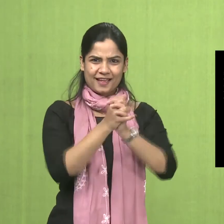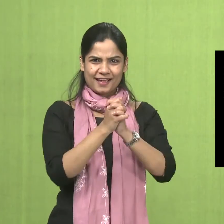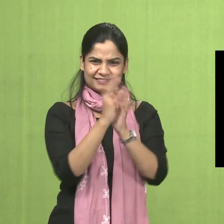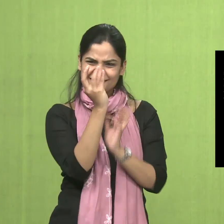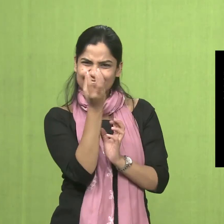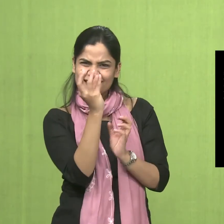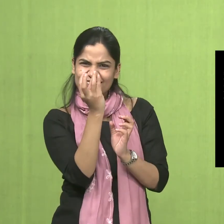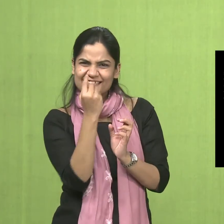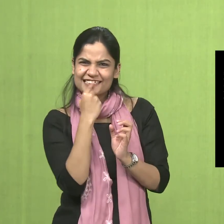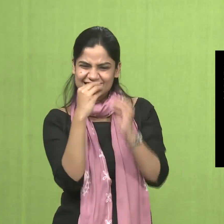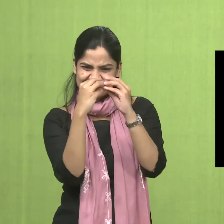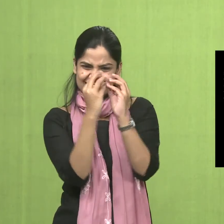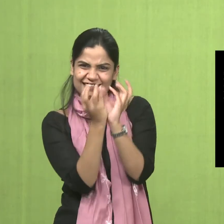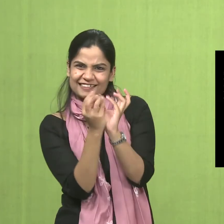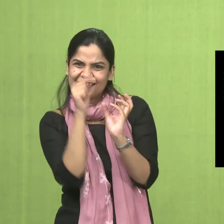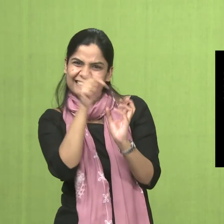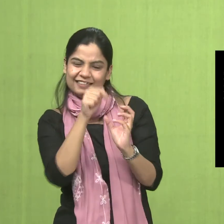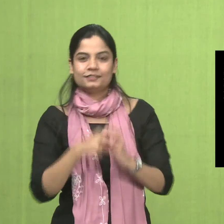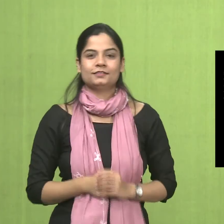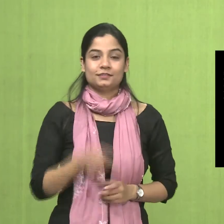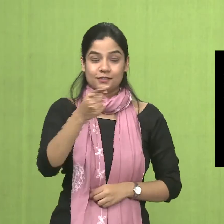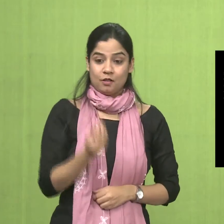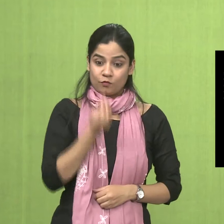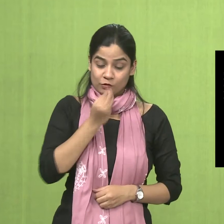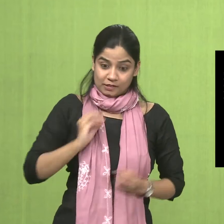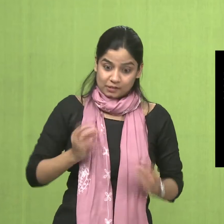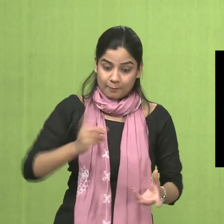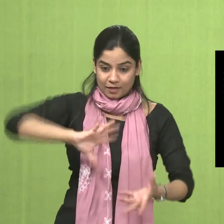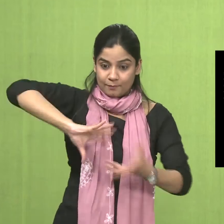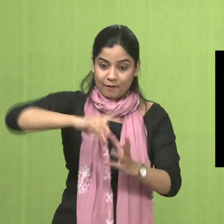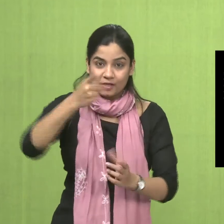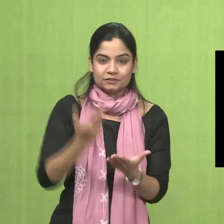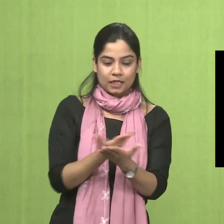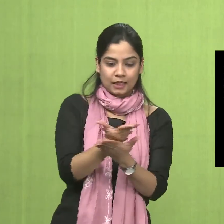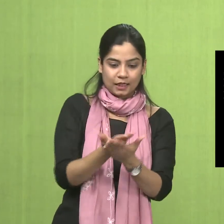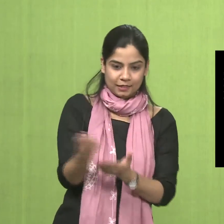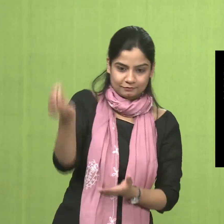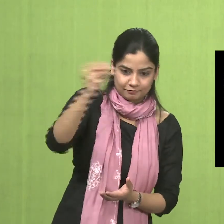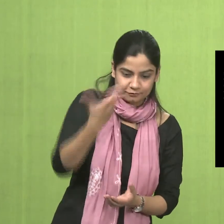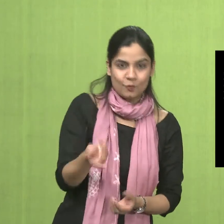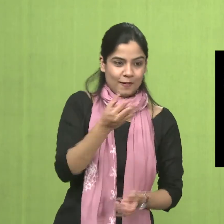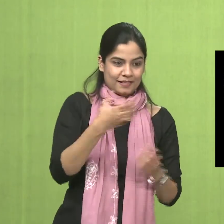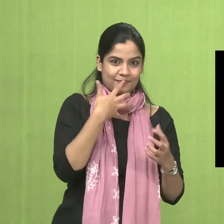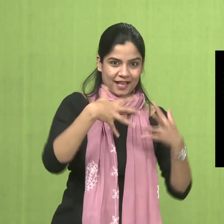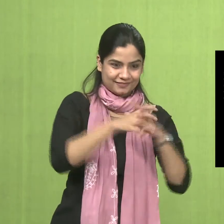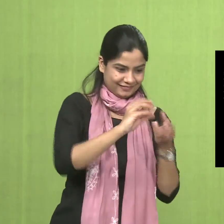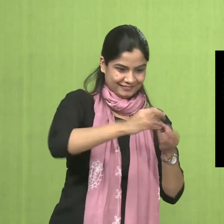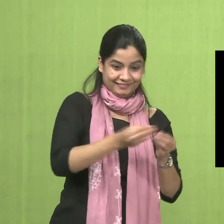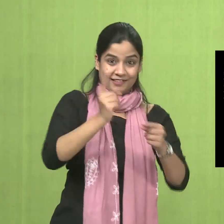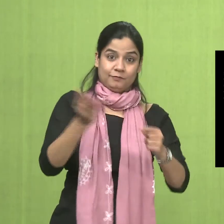consume items, for example garlic. Some garlic is something that we need every day, which garlic paste, etc. So